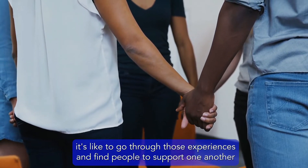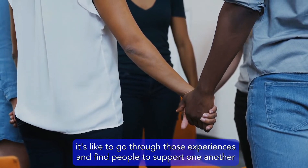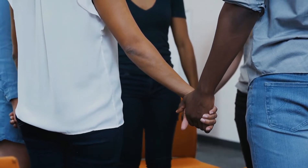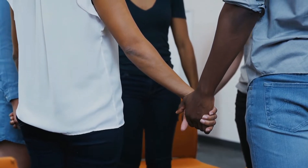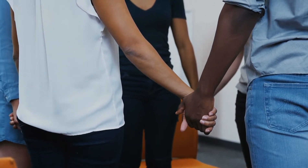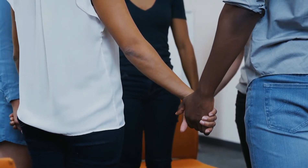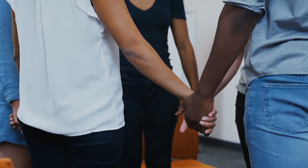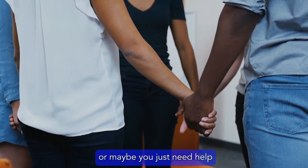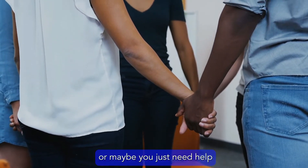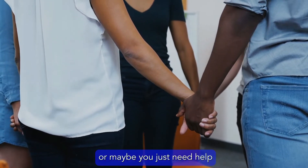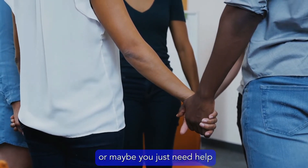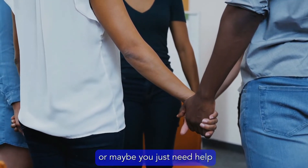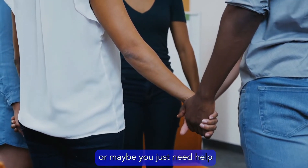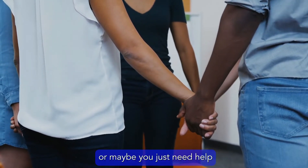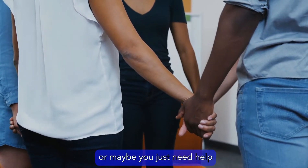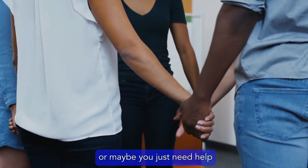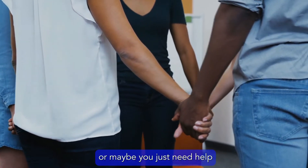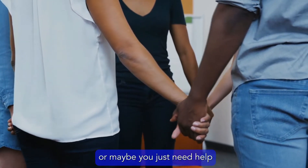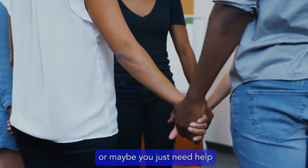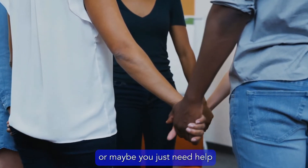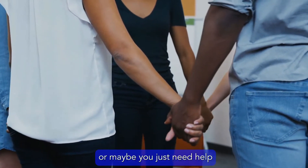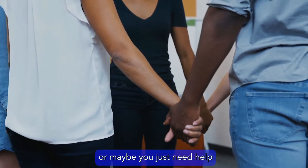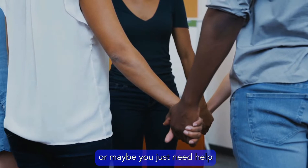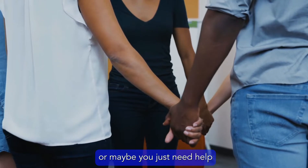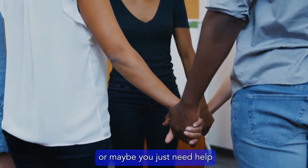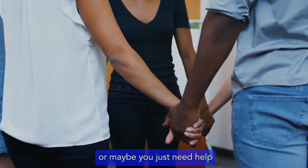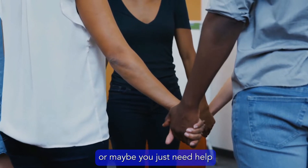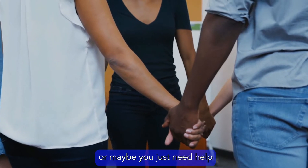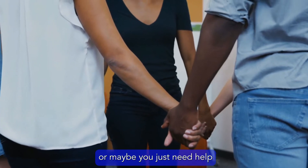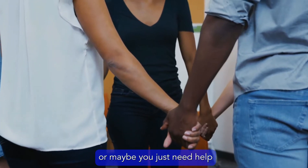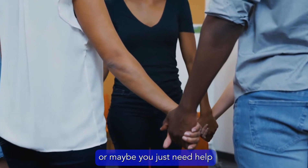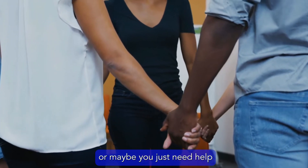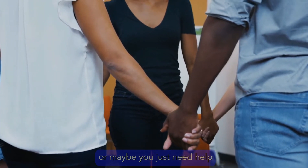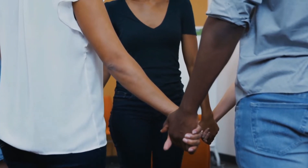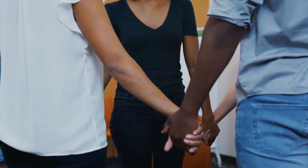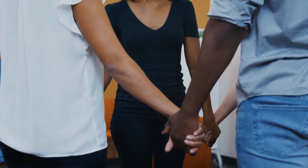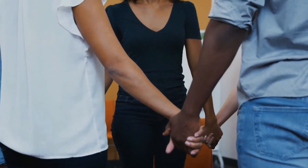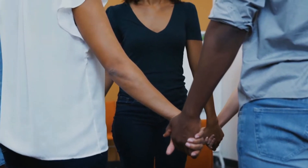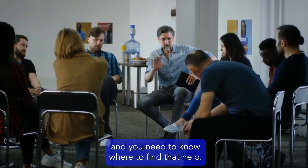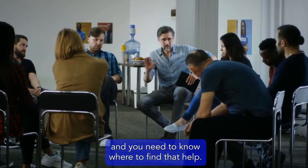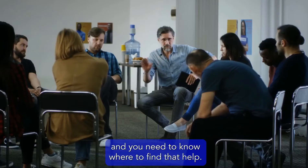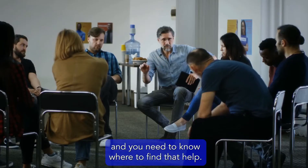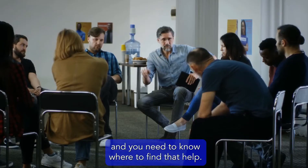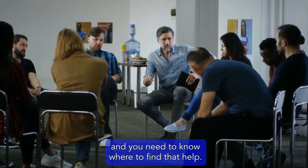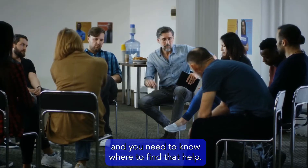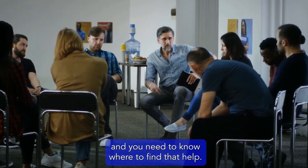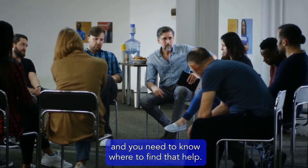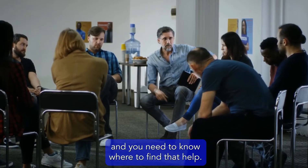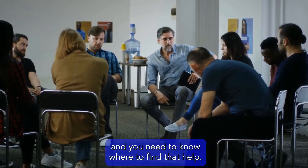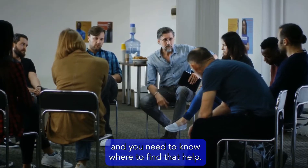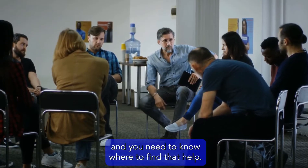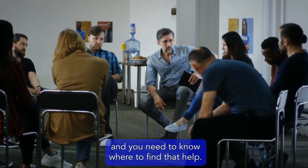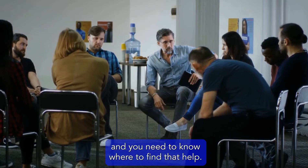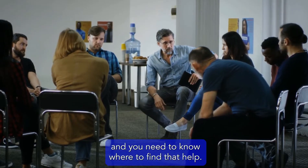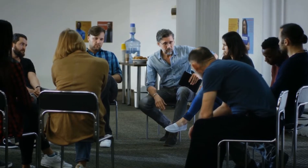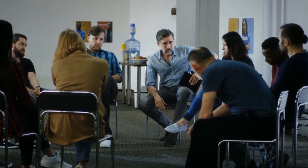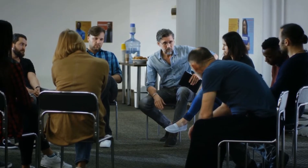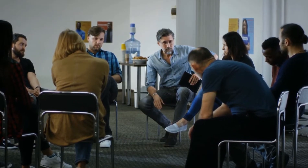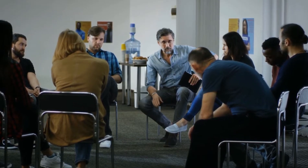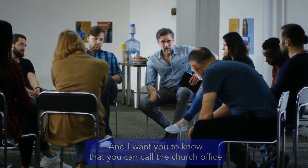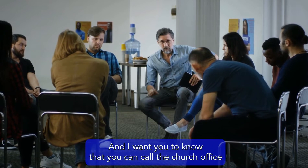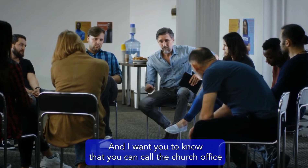one another. Or maybe you just need help and you need to know where to find that